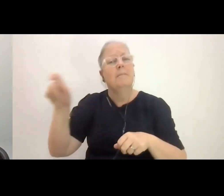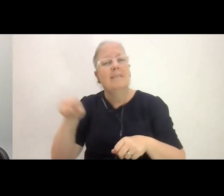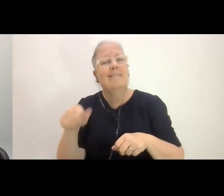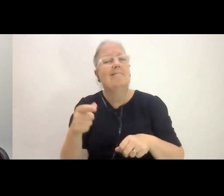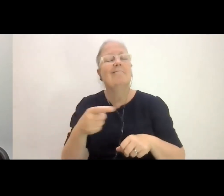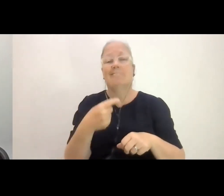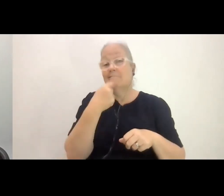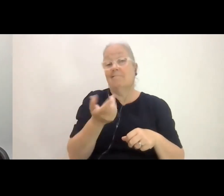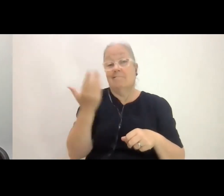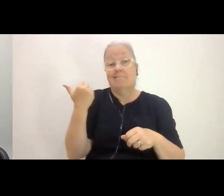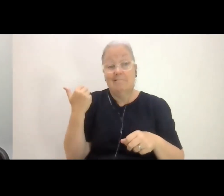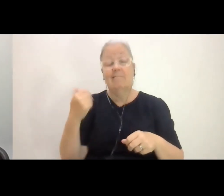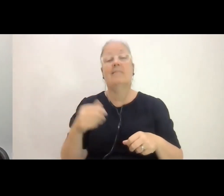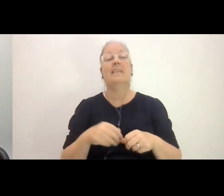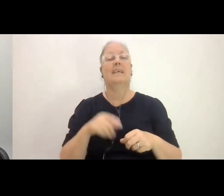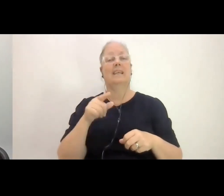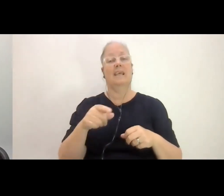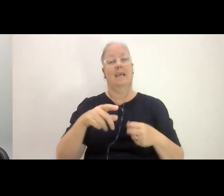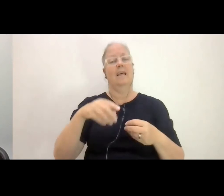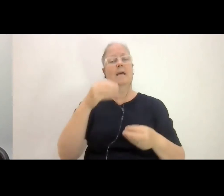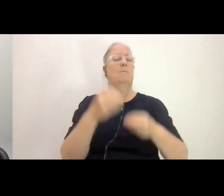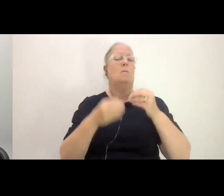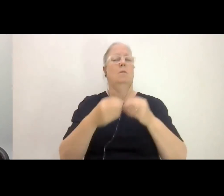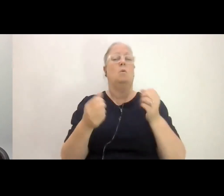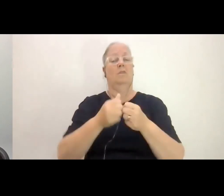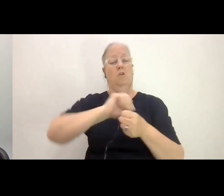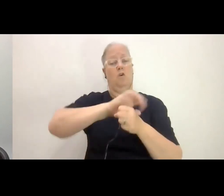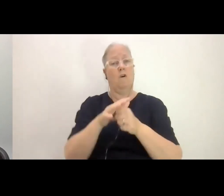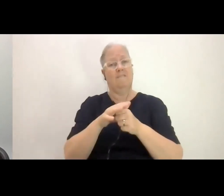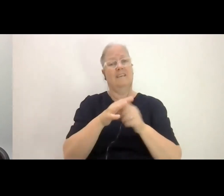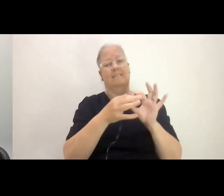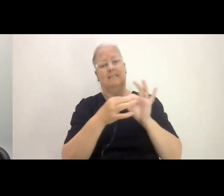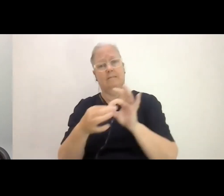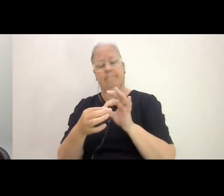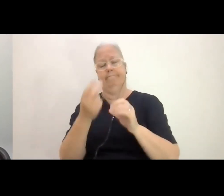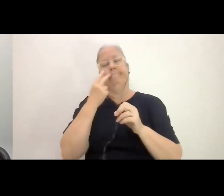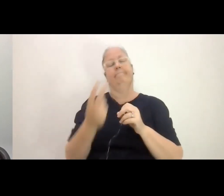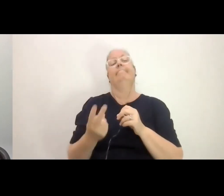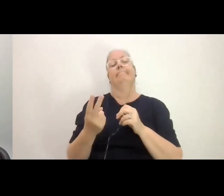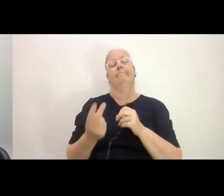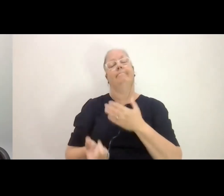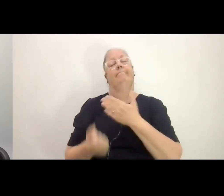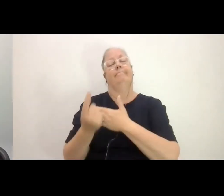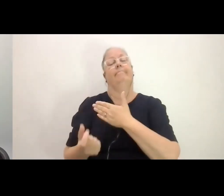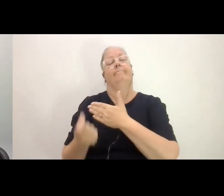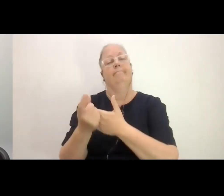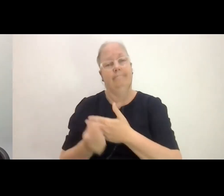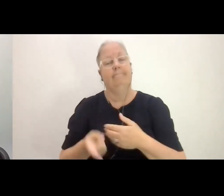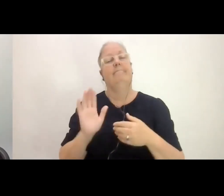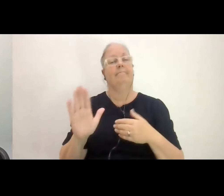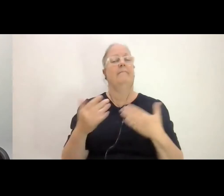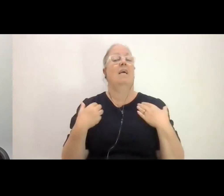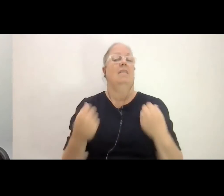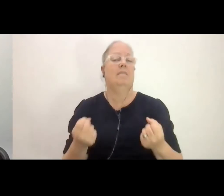about the issues that actually COVID-19 exposed in health systems. And it's obvious that the countries are behind in achieving the UHC,